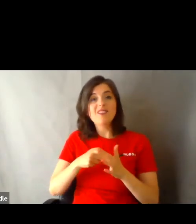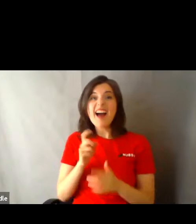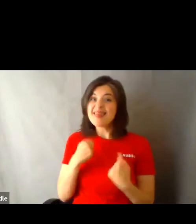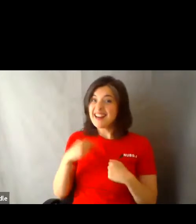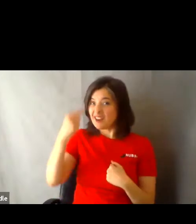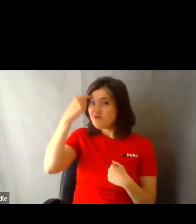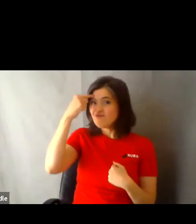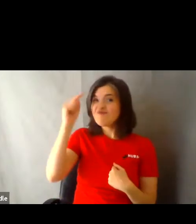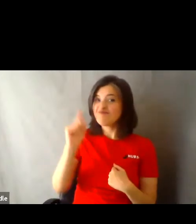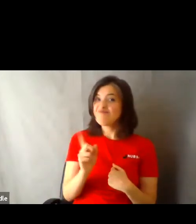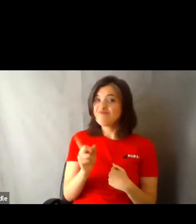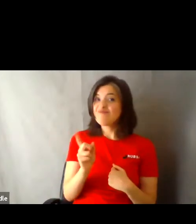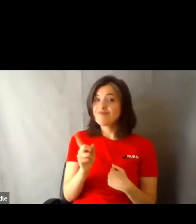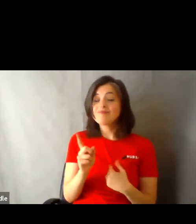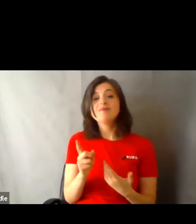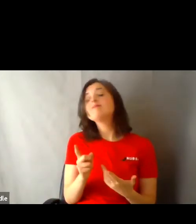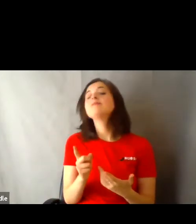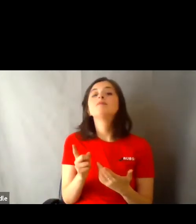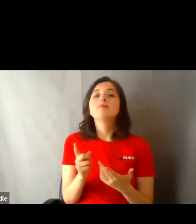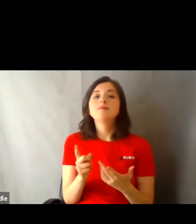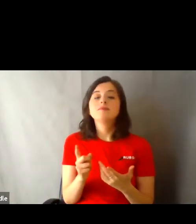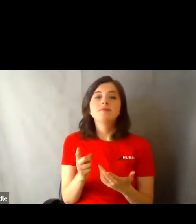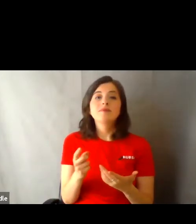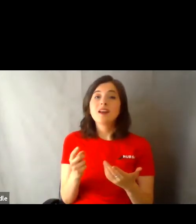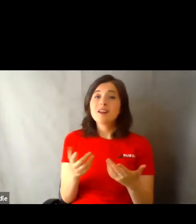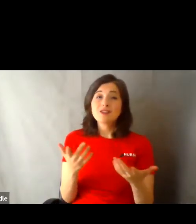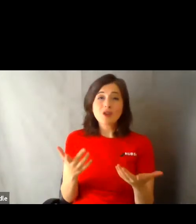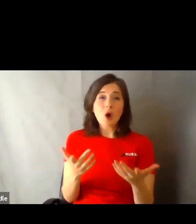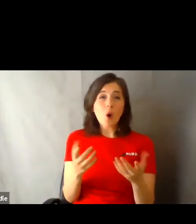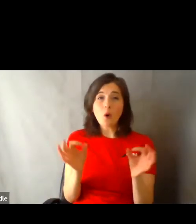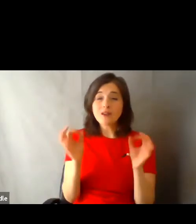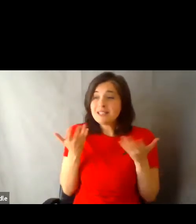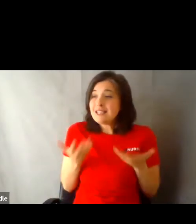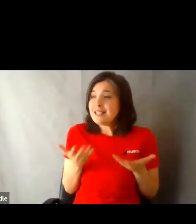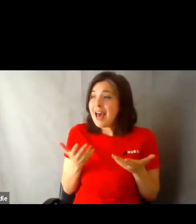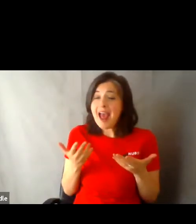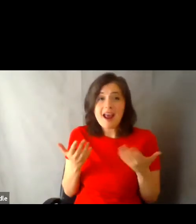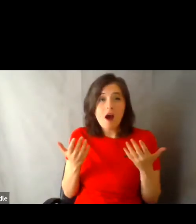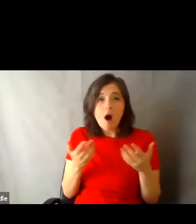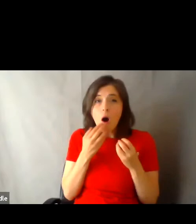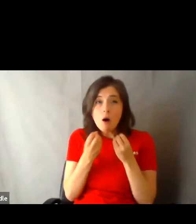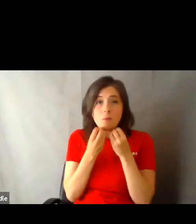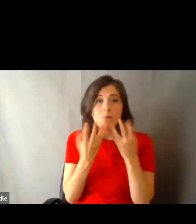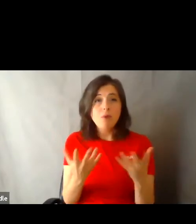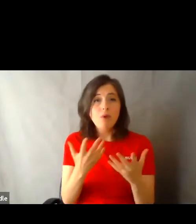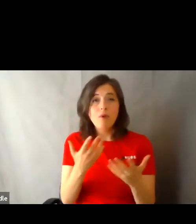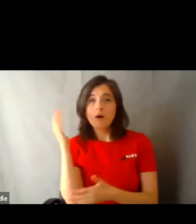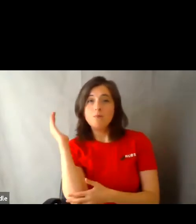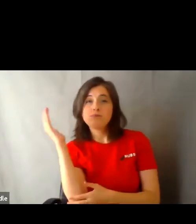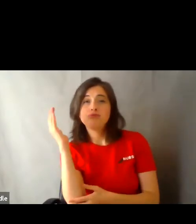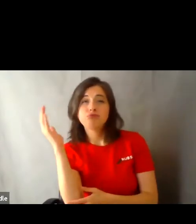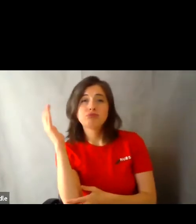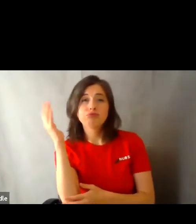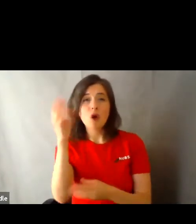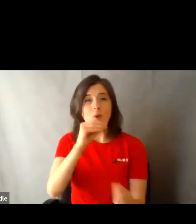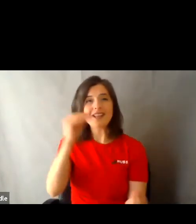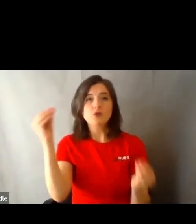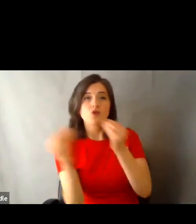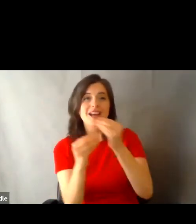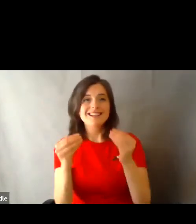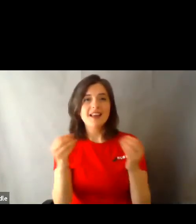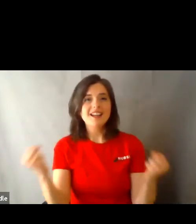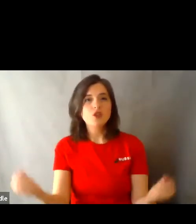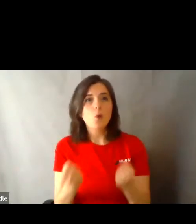needed to turn all the fine words that we've had tonight, the very powerful words from all the speakers, into action, because words are